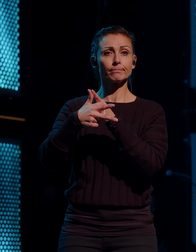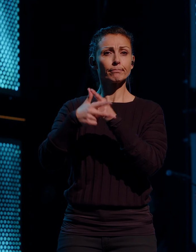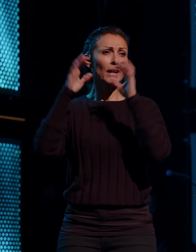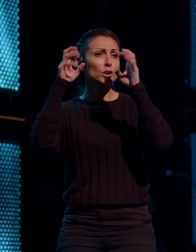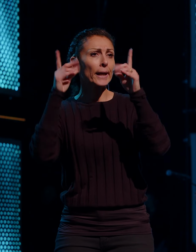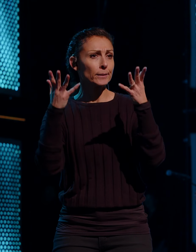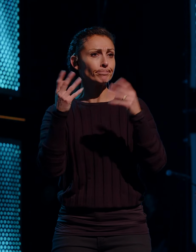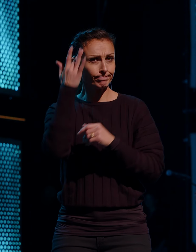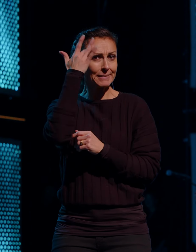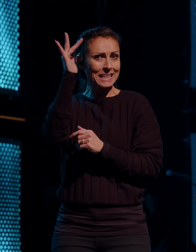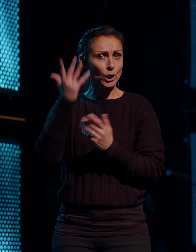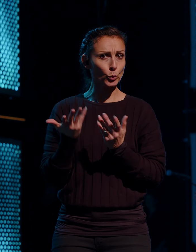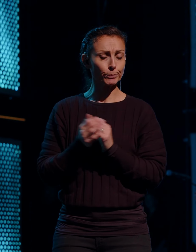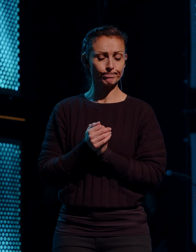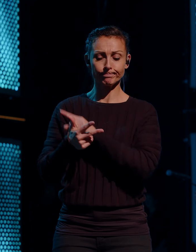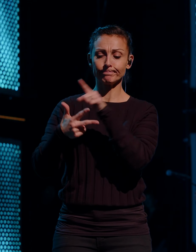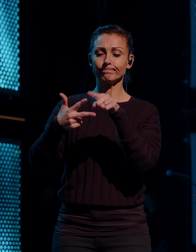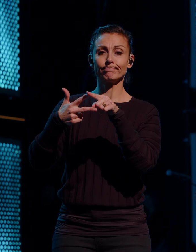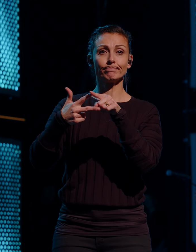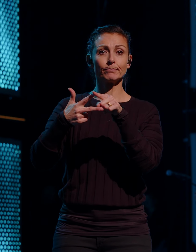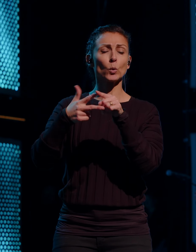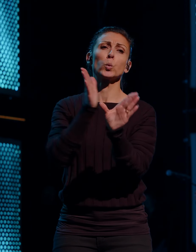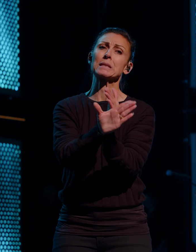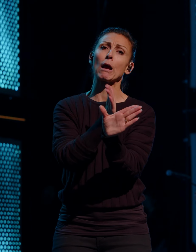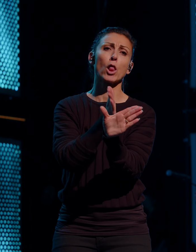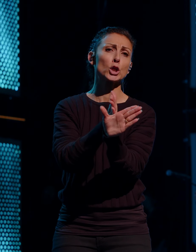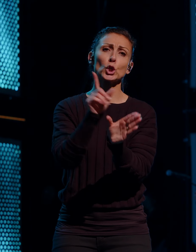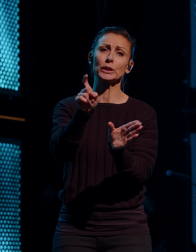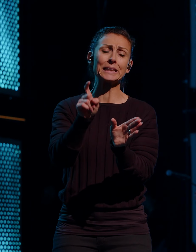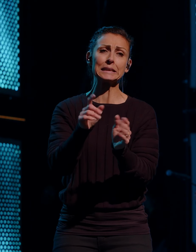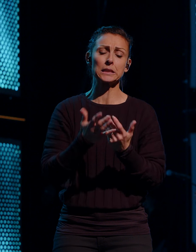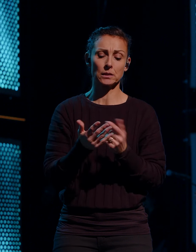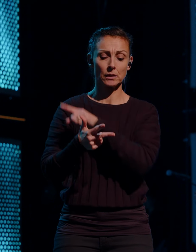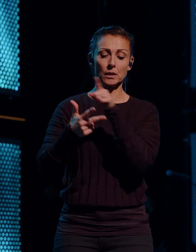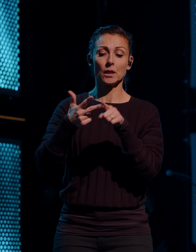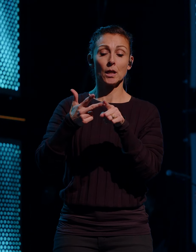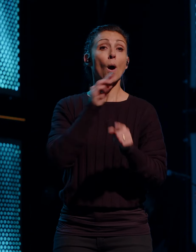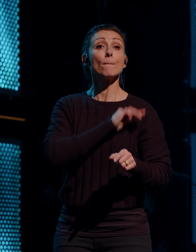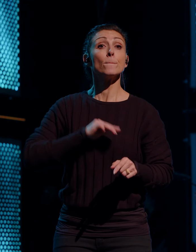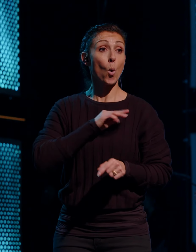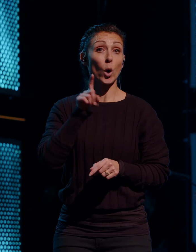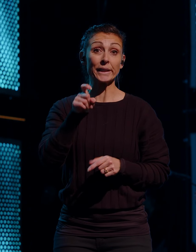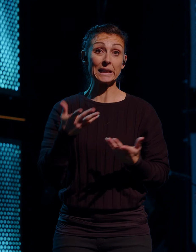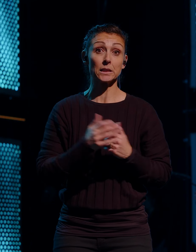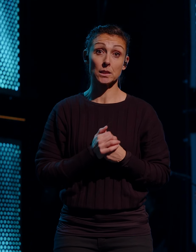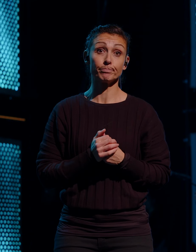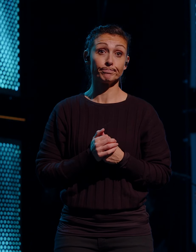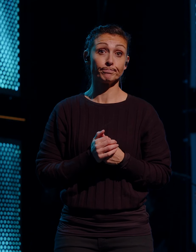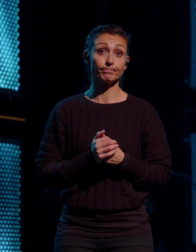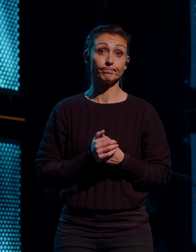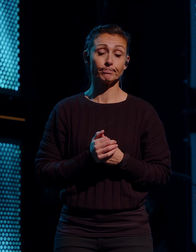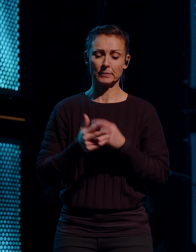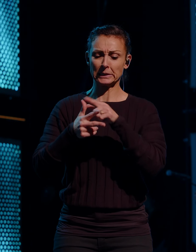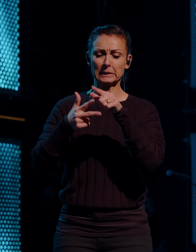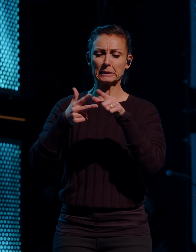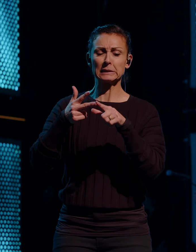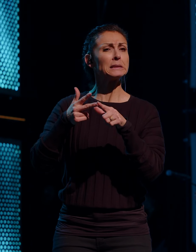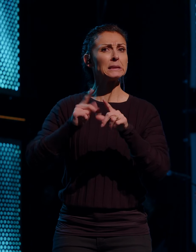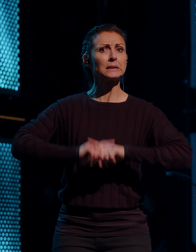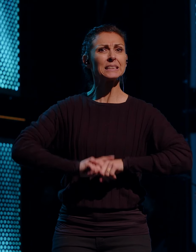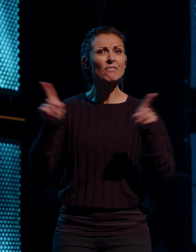smart. Slave girl had psychological needs. Jailer had moral needs. So it's just so diverse. I mean,